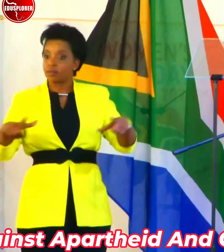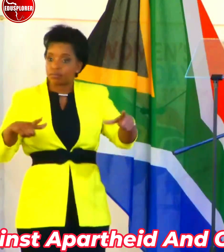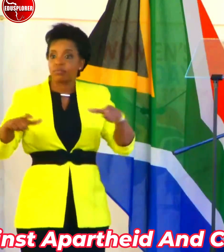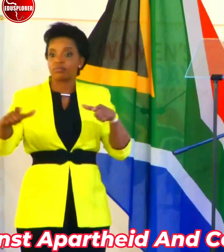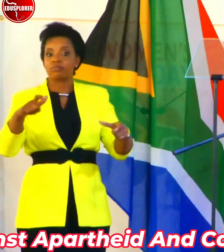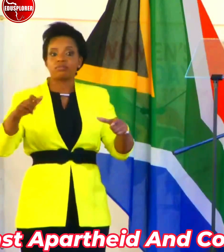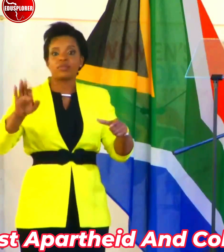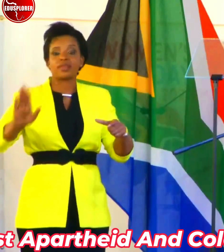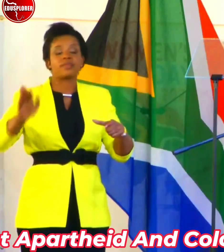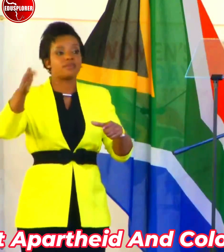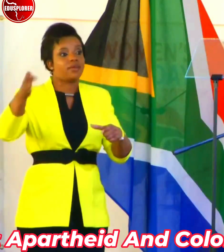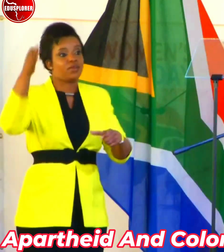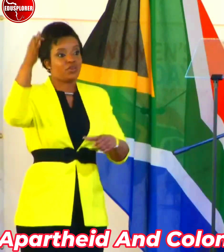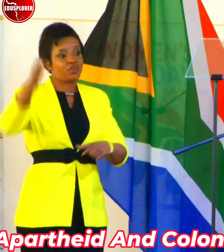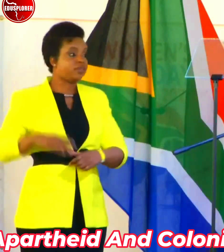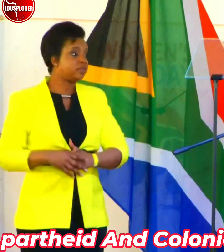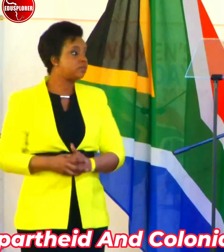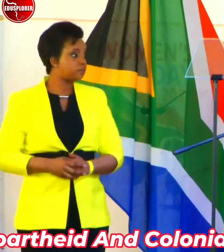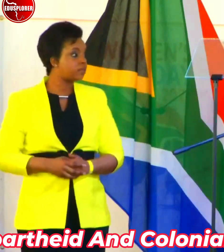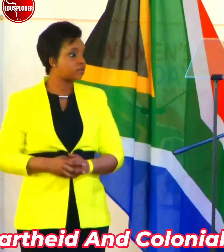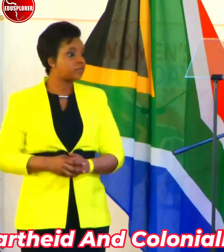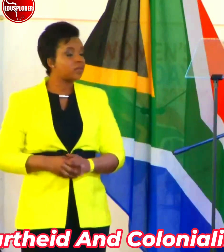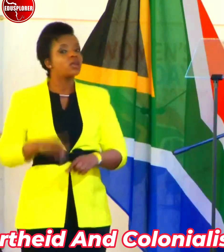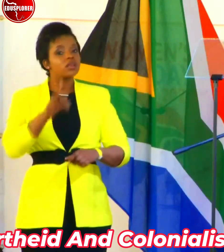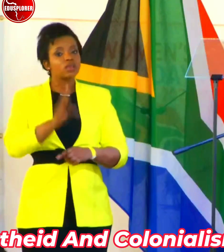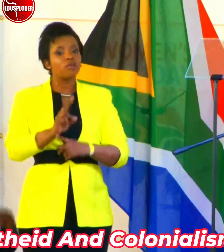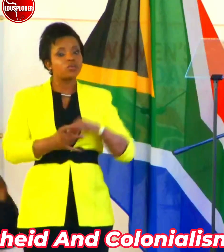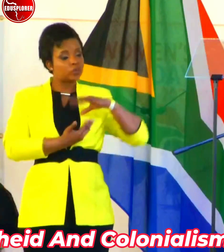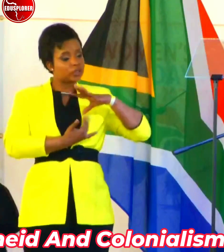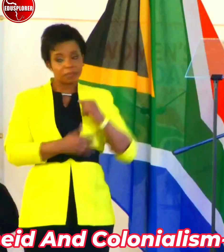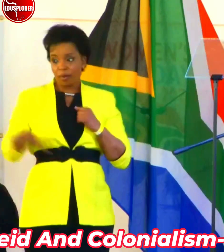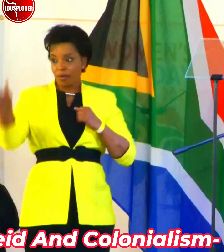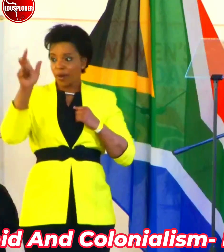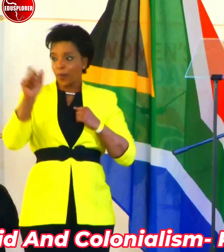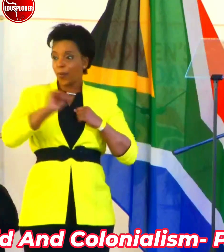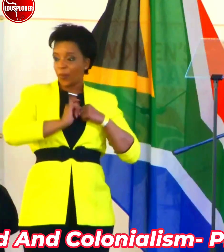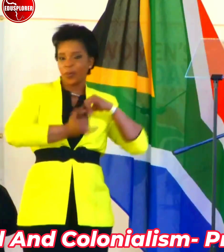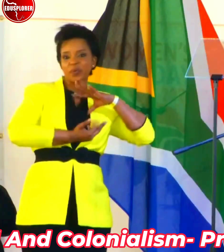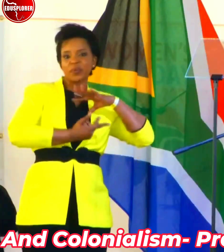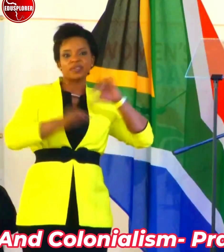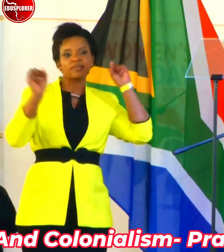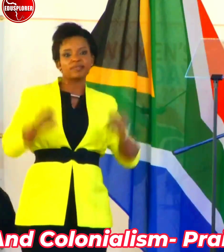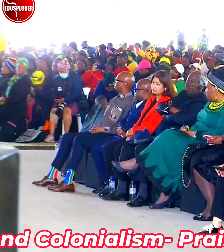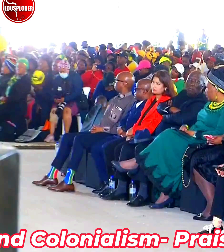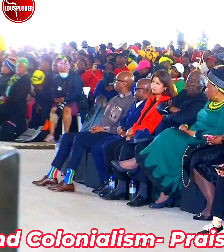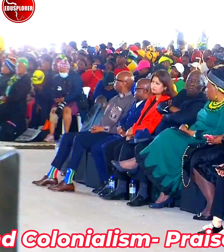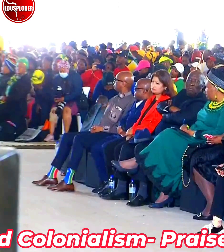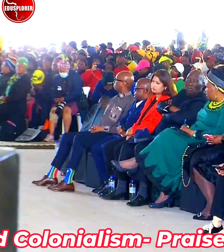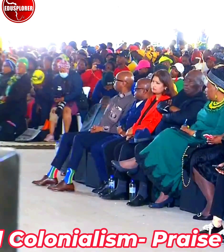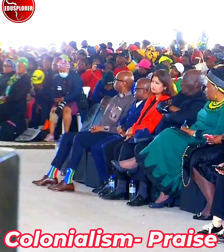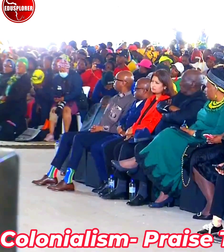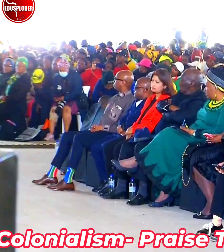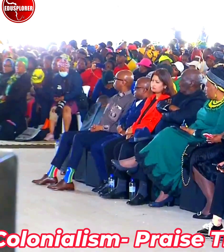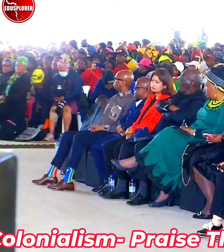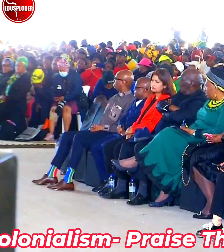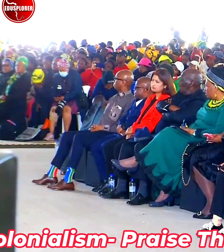destinies. They are also inspiring others, and they are also driving change. They are